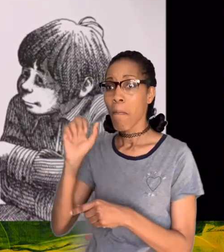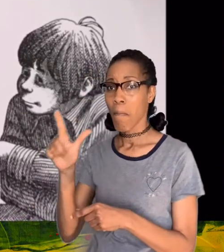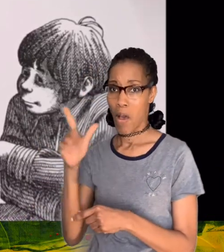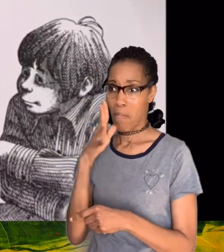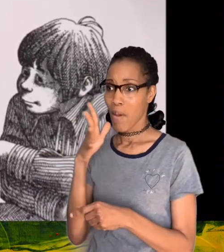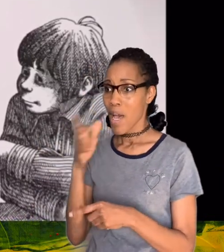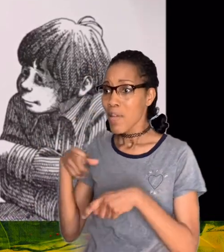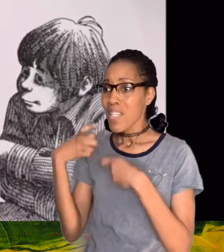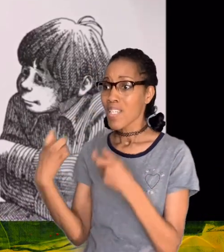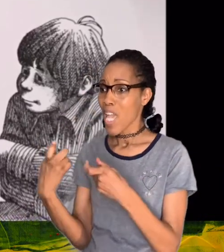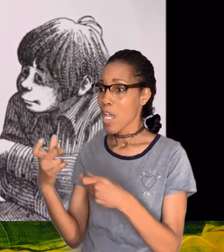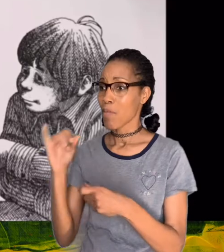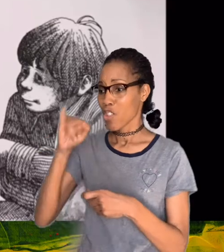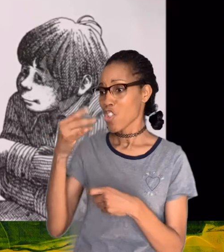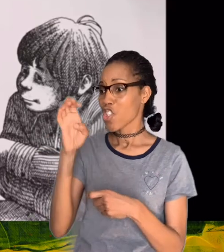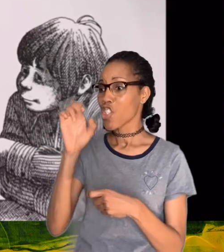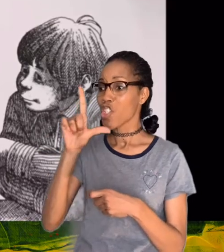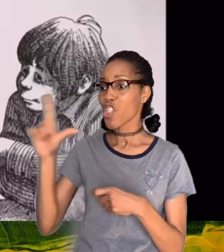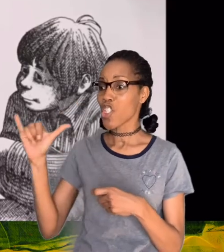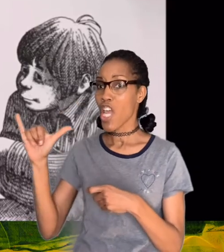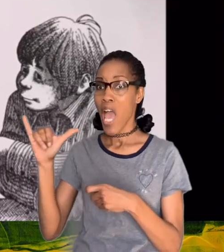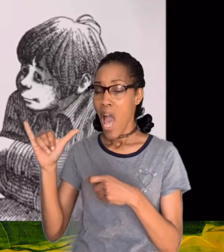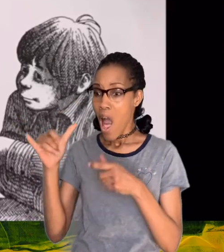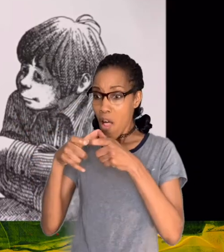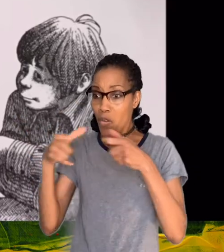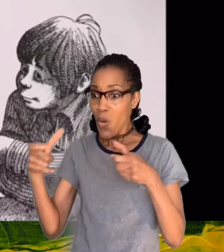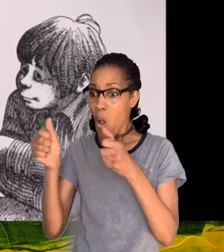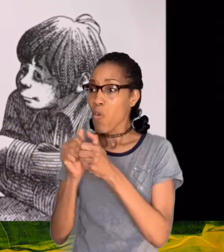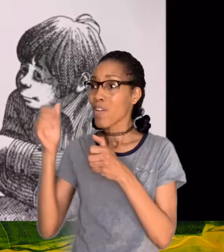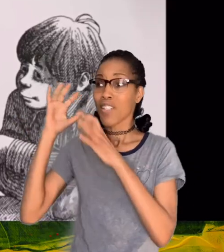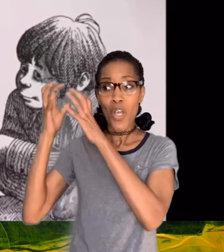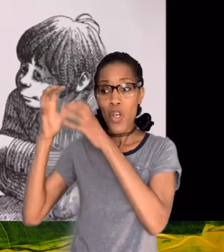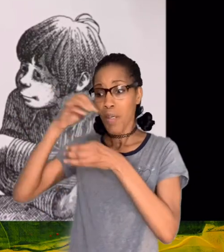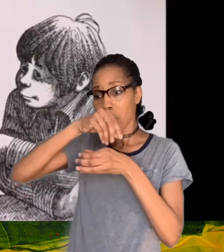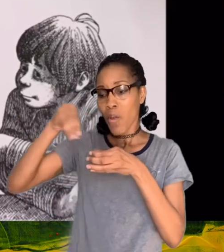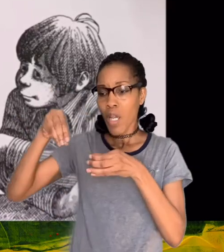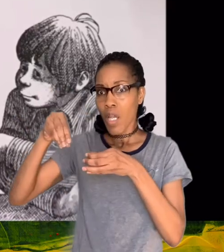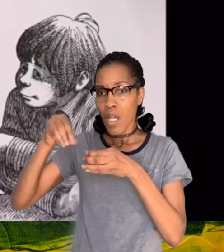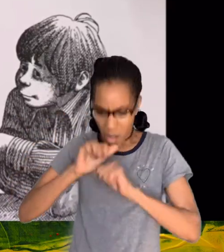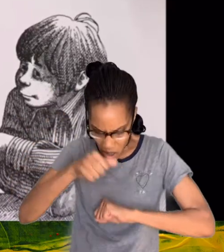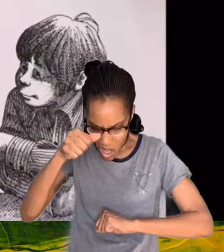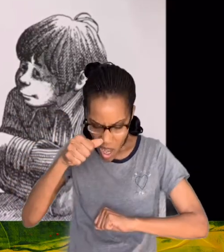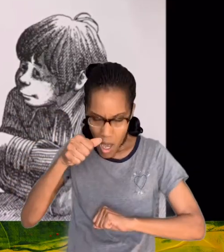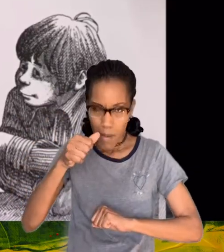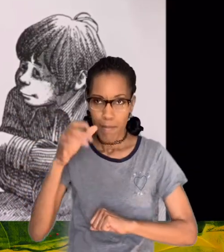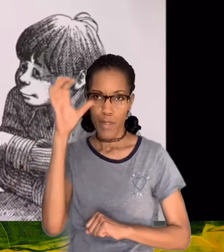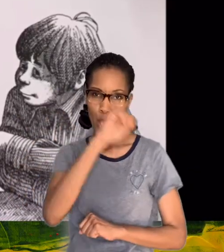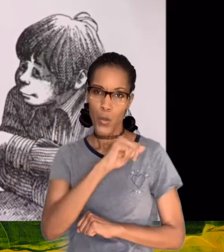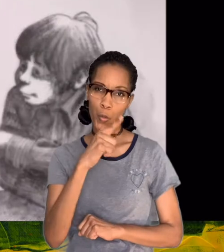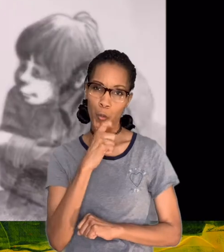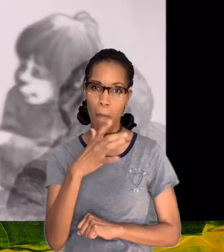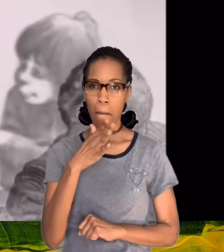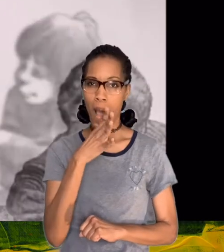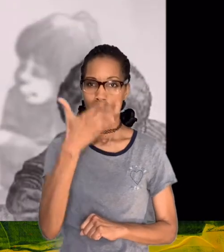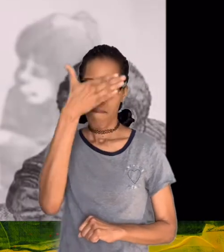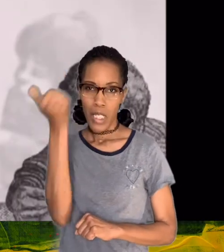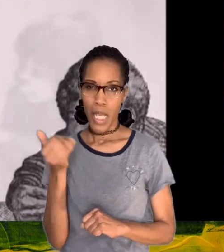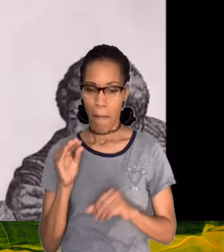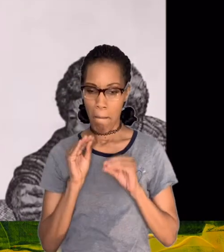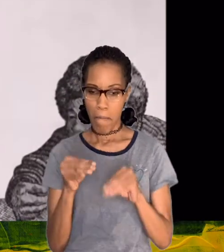There were 2 cupcakes in Philip Parker's lunch bag, and Albert got a Hershey bar with almonds,